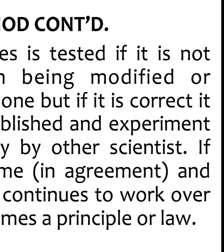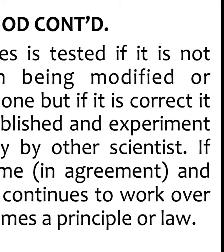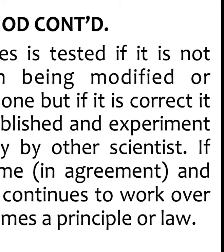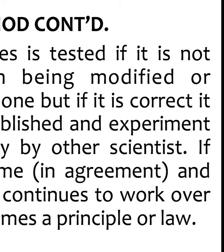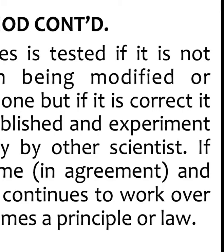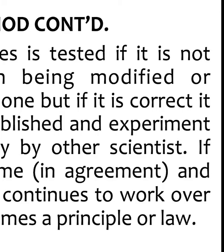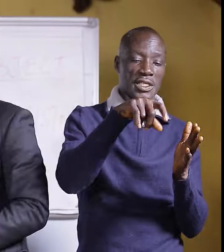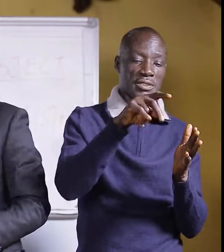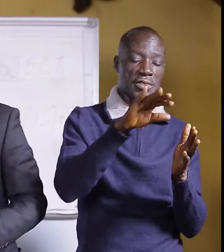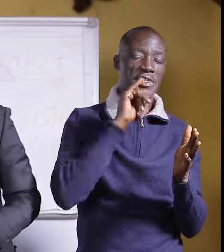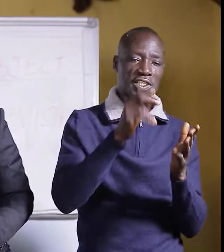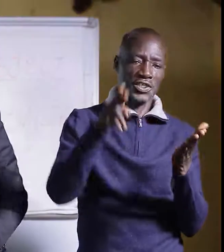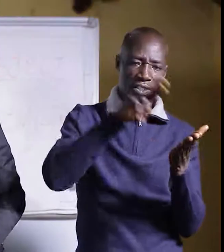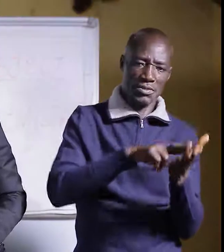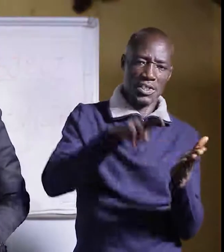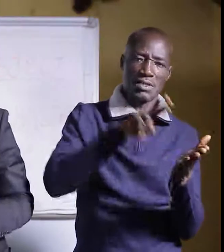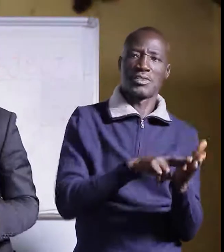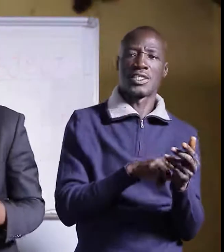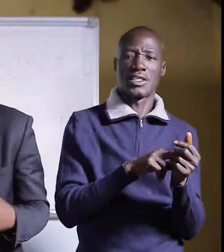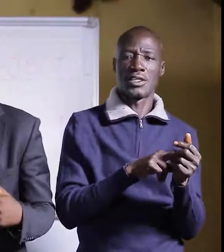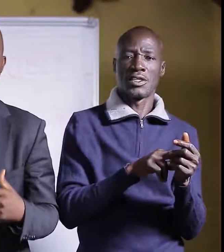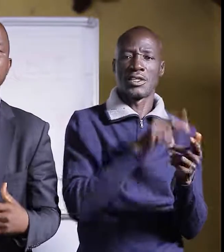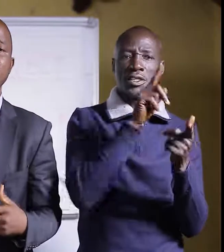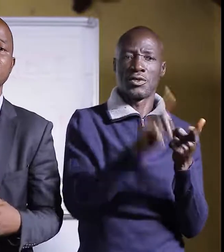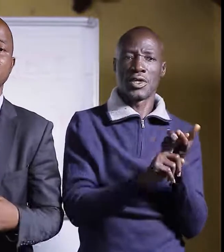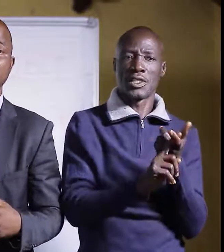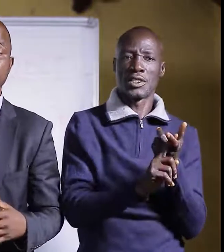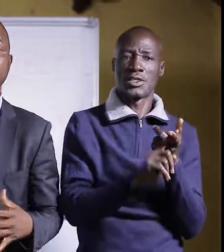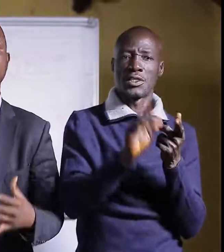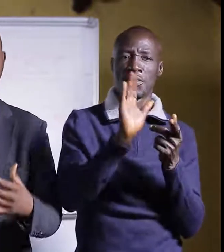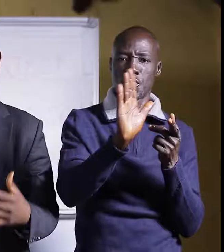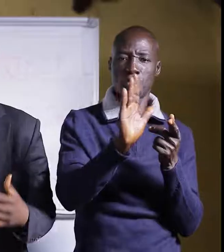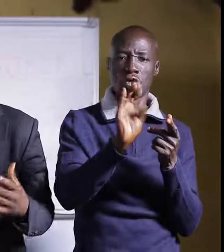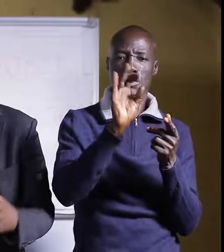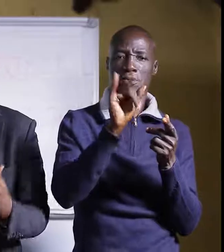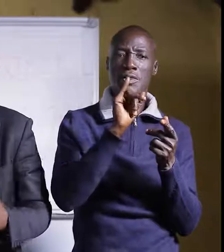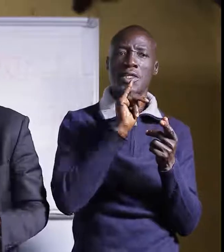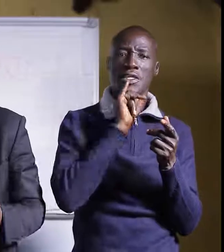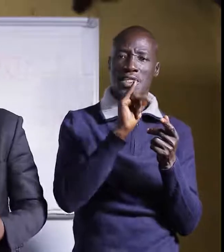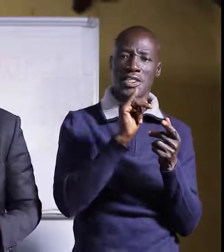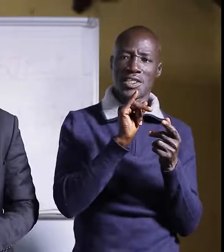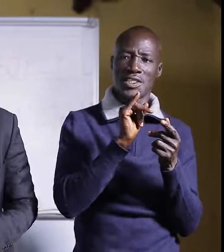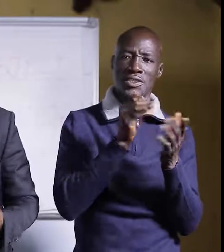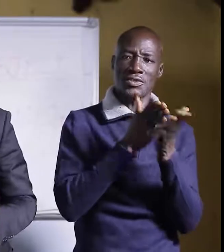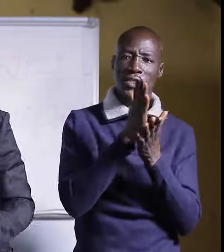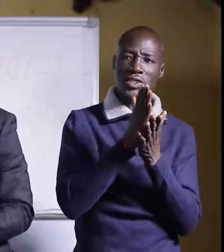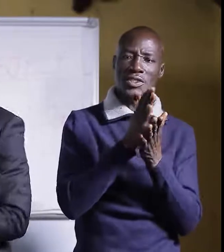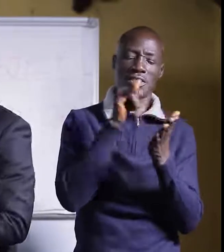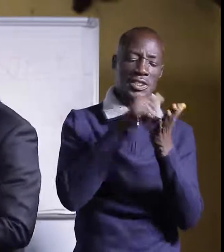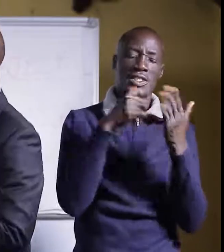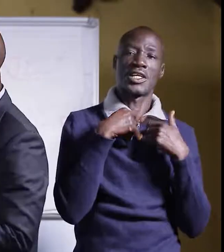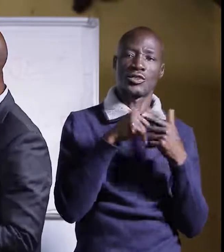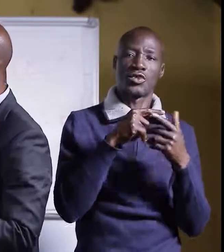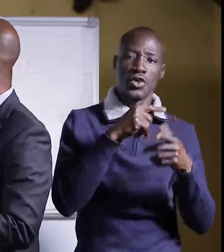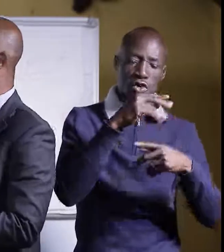repeated severally. Now, even at that point, when your experiment is seen to be correct, your hypothesis is seen to be correct, it has to